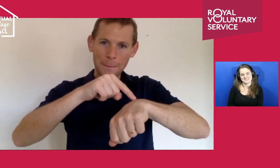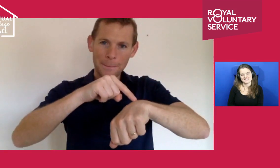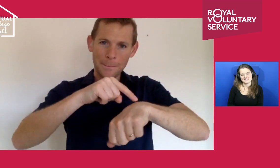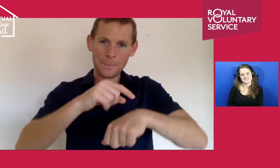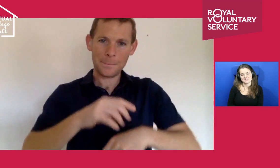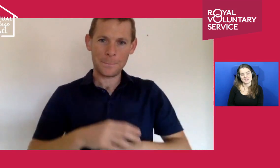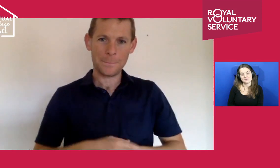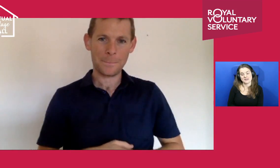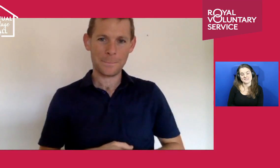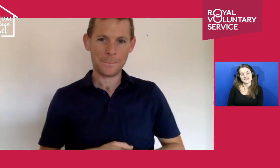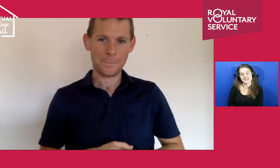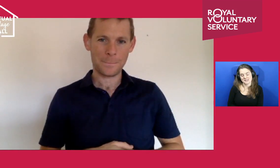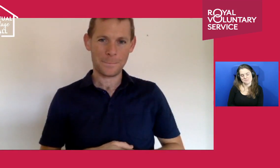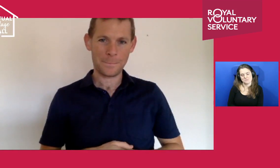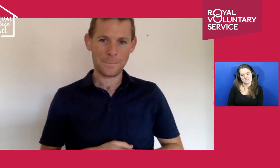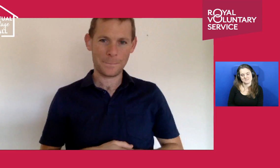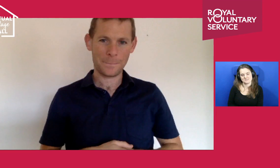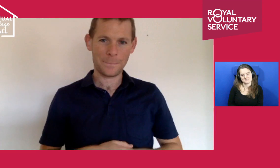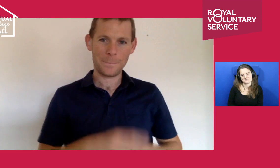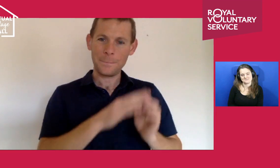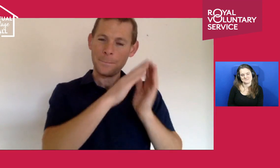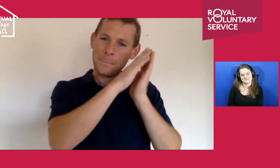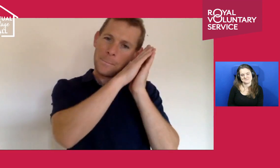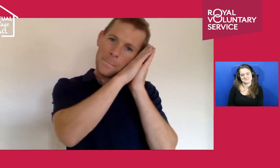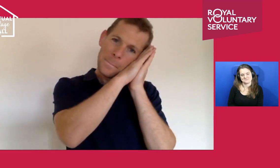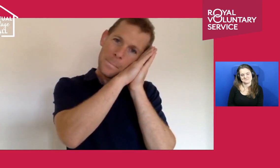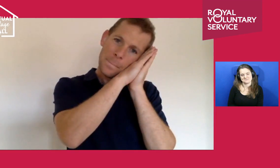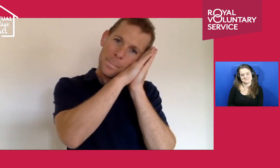Bed. And bedtime.